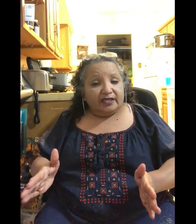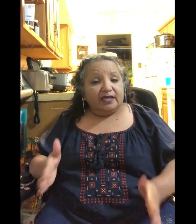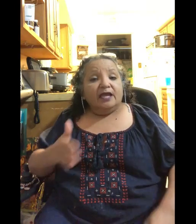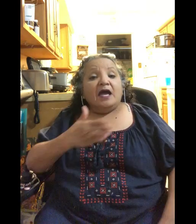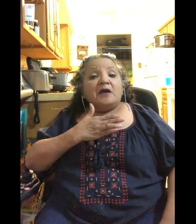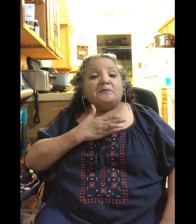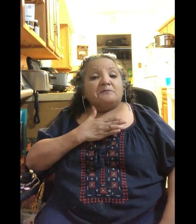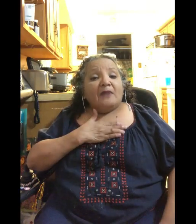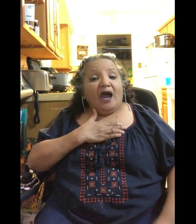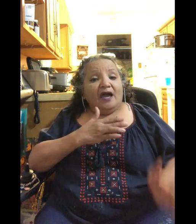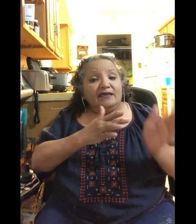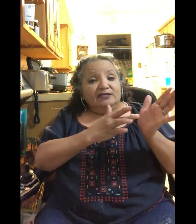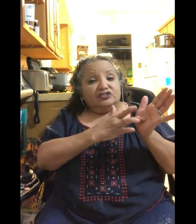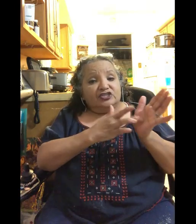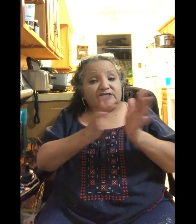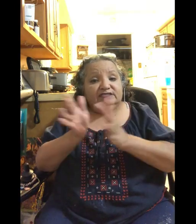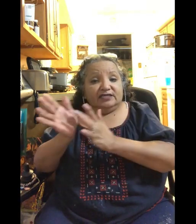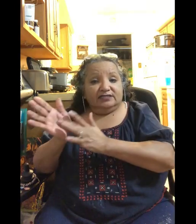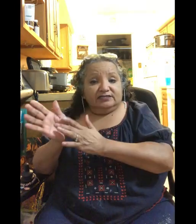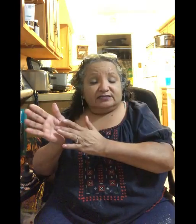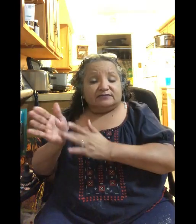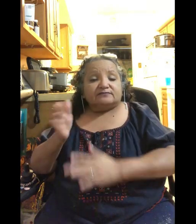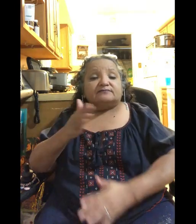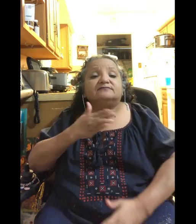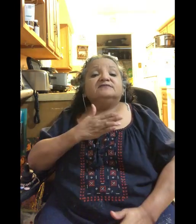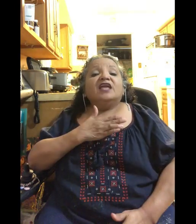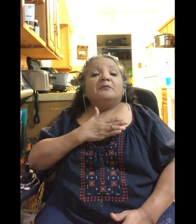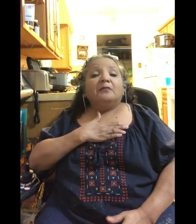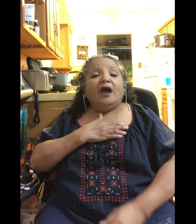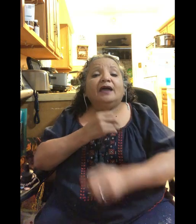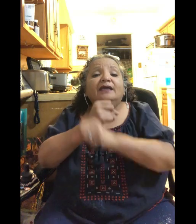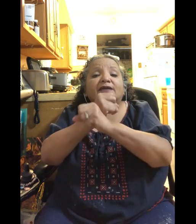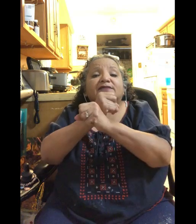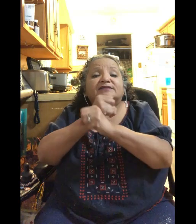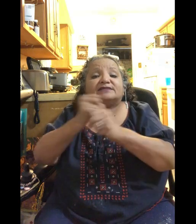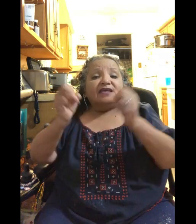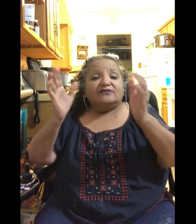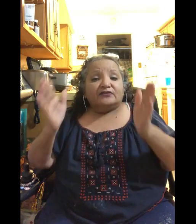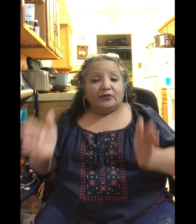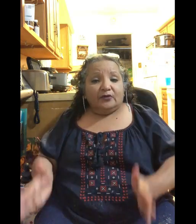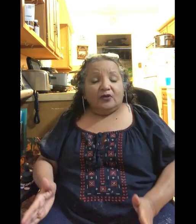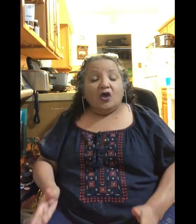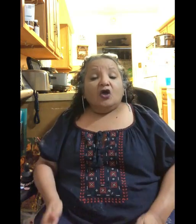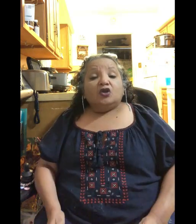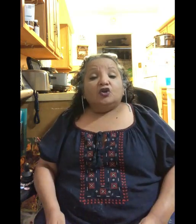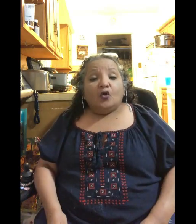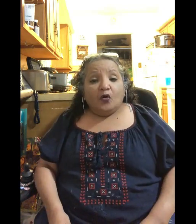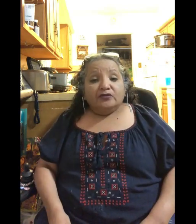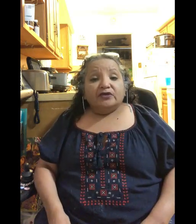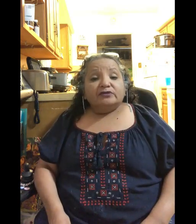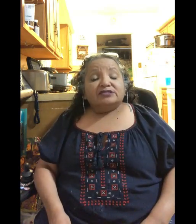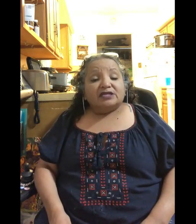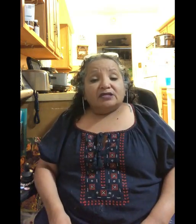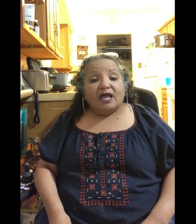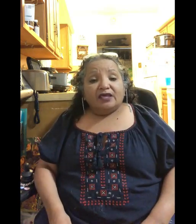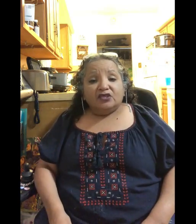Again, my Jesus, my Savior. Lord, there is none like